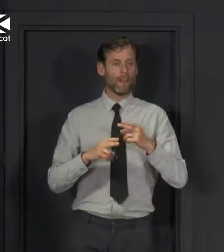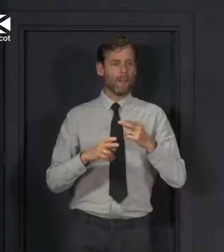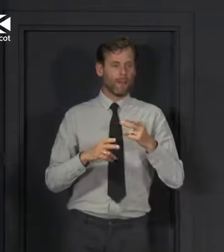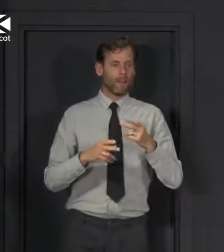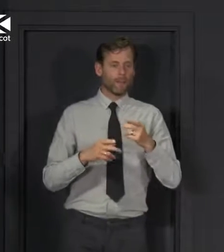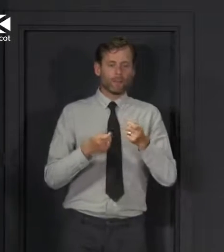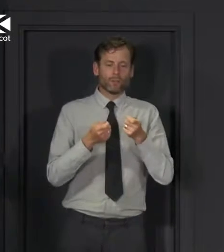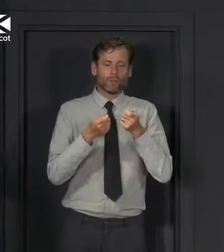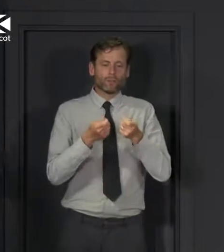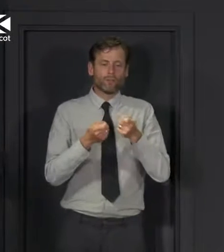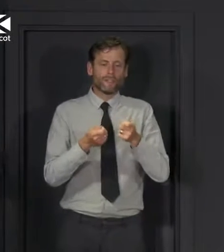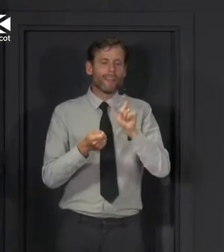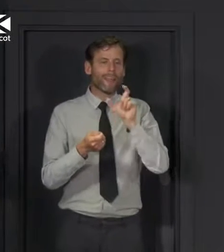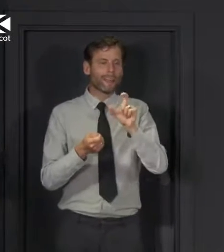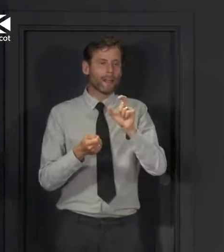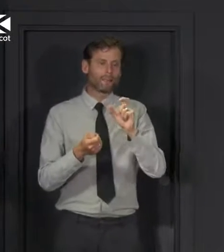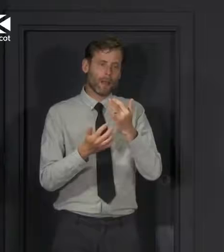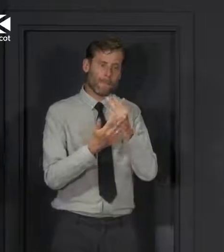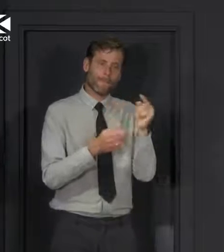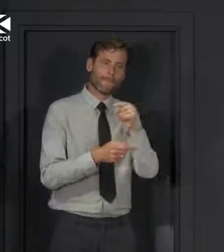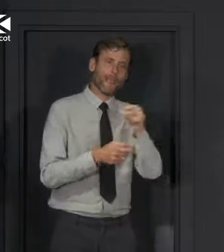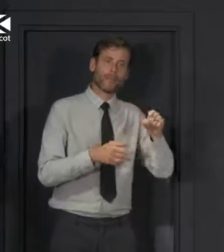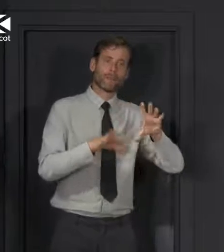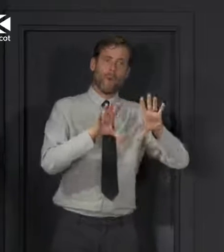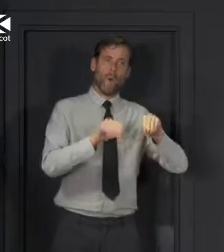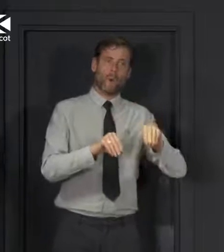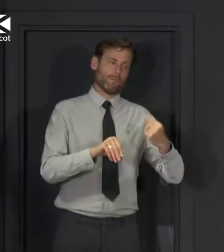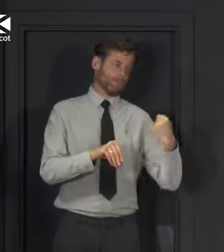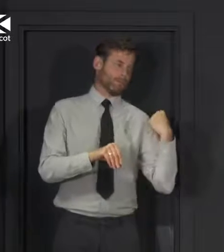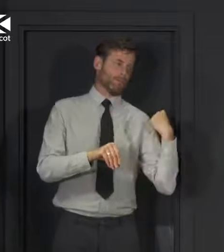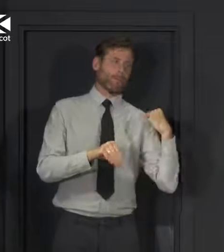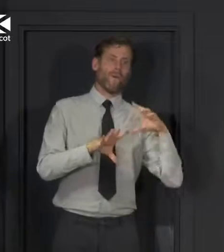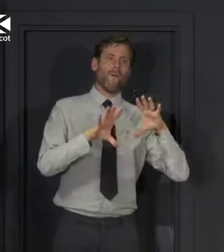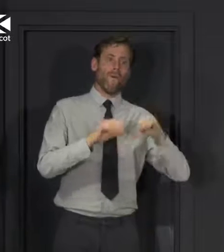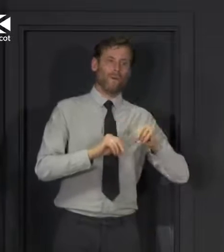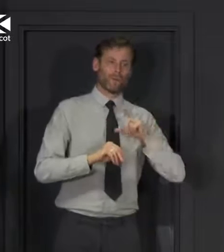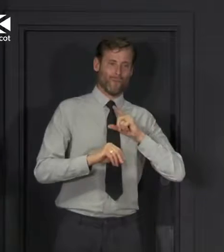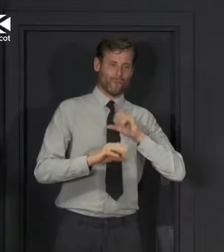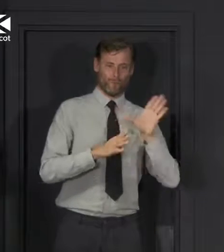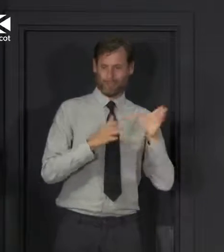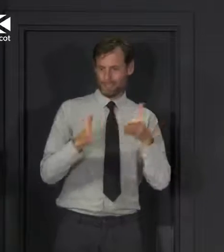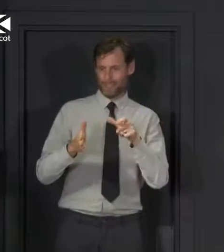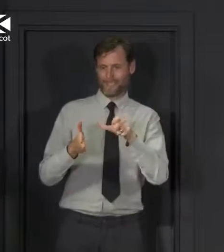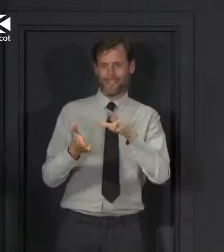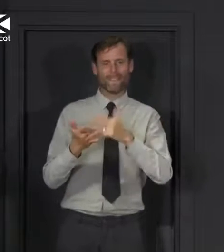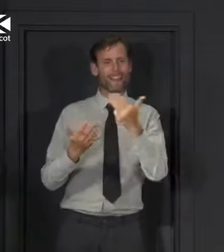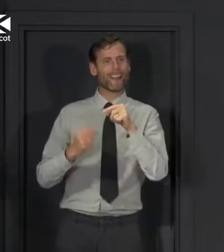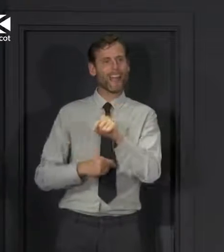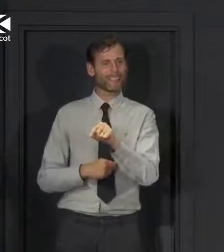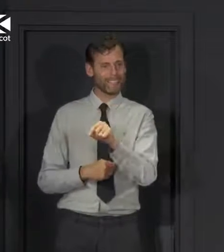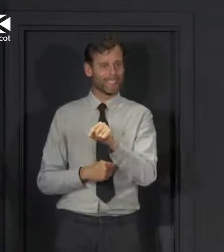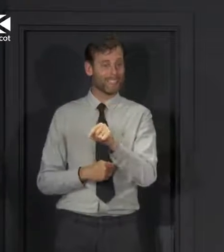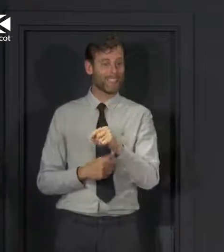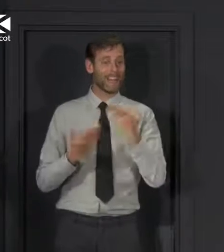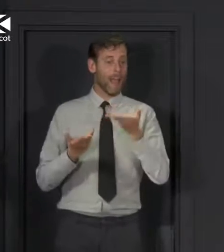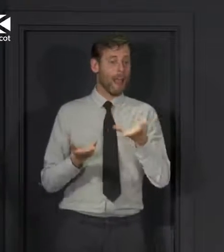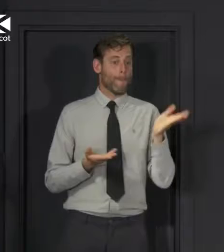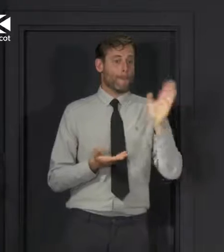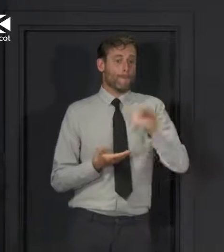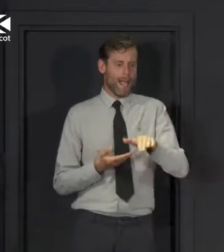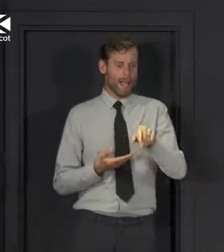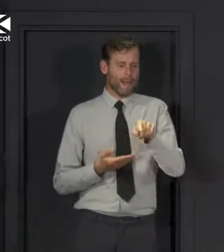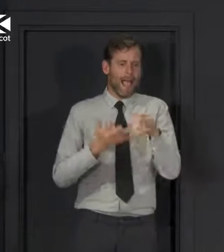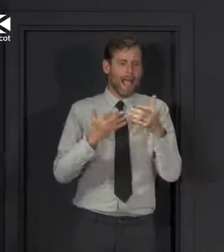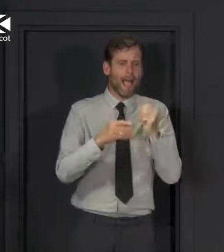clinical reasons in terms of dealing with the pandemic and the assessment of the risk to patients. So that work is all underway,